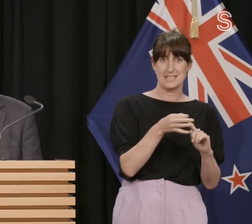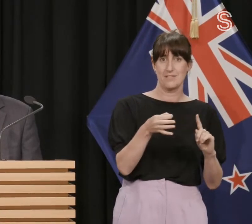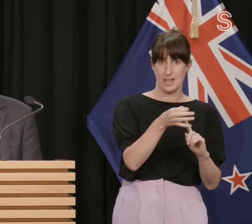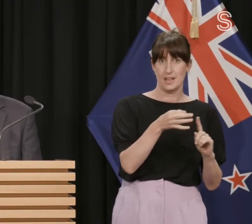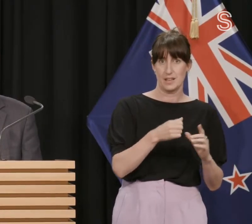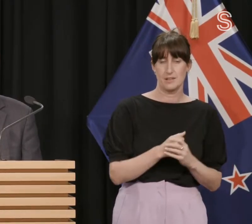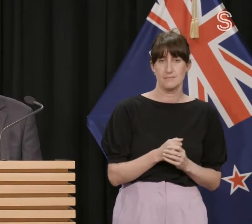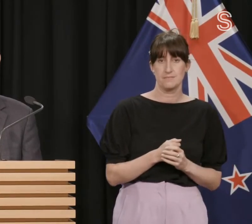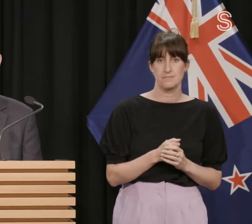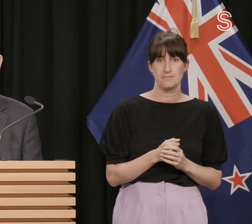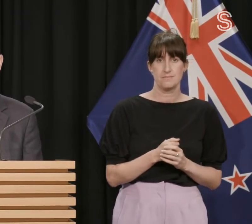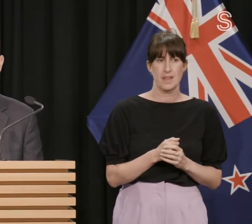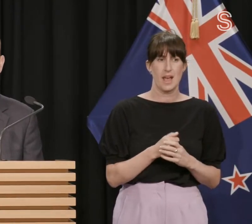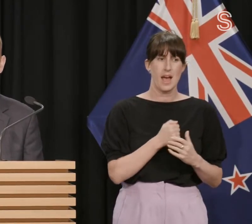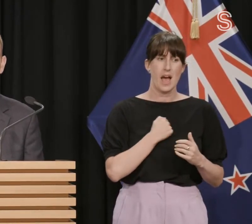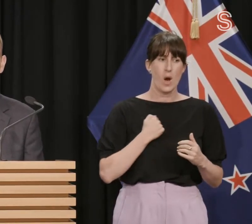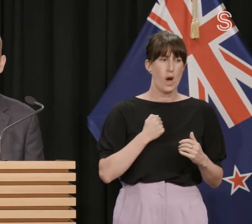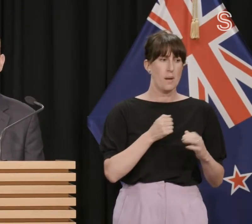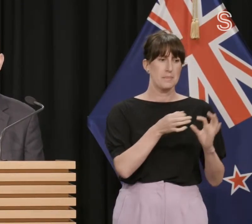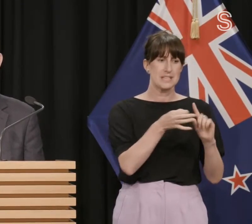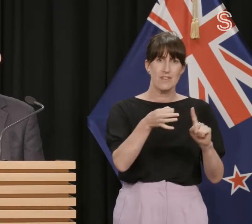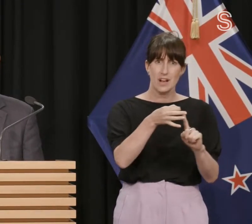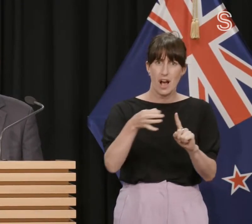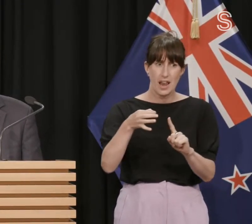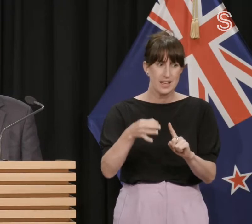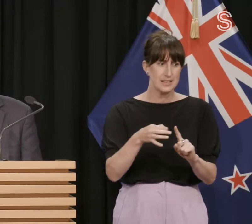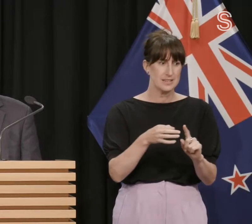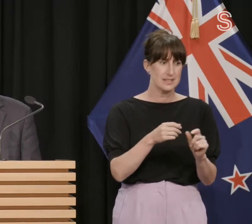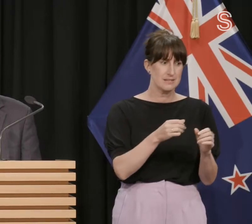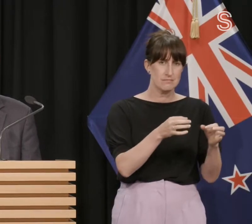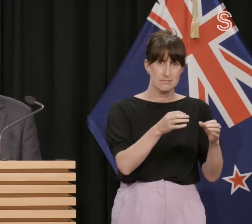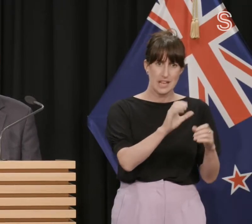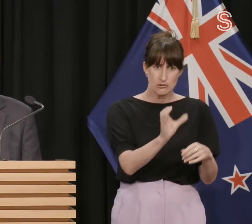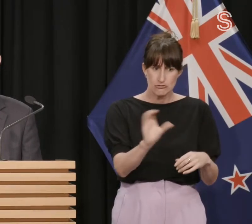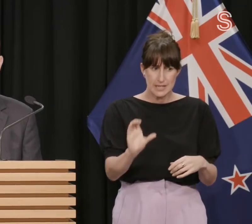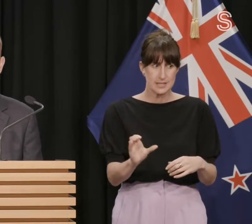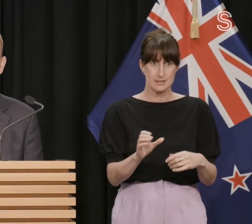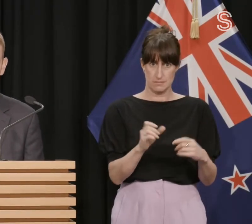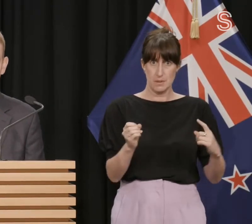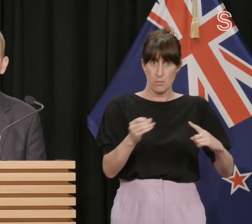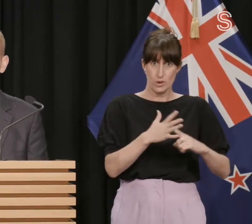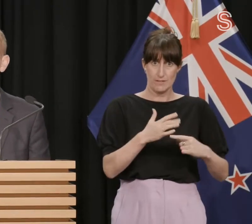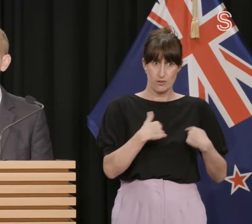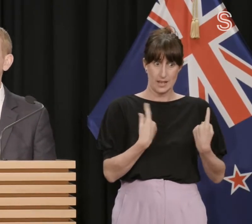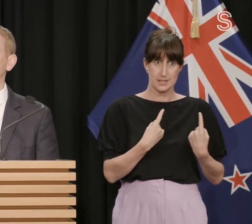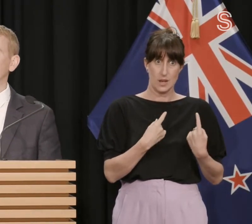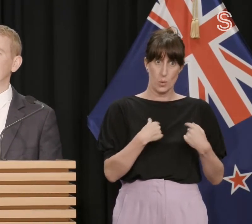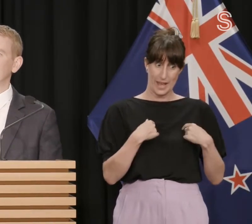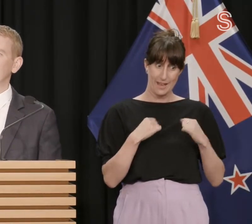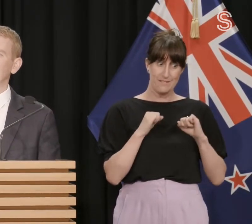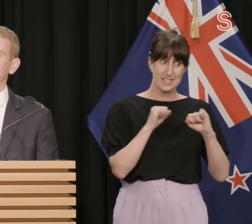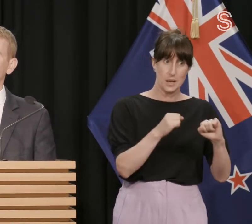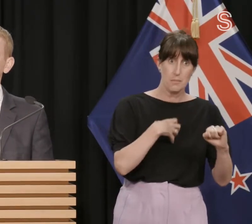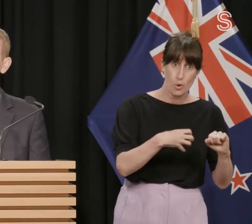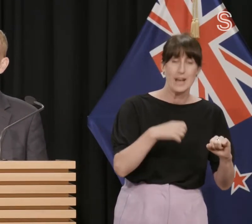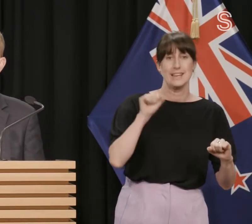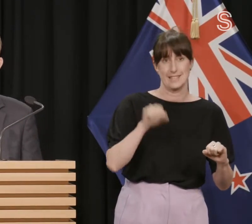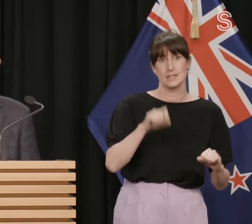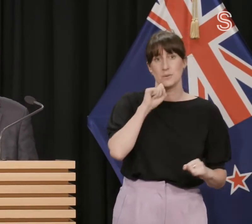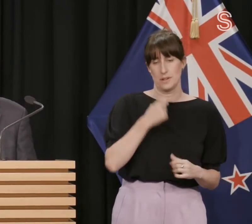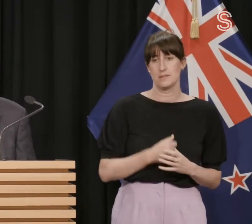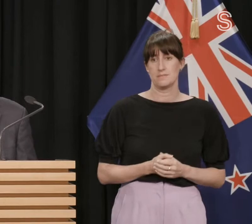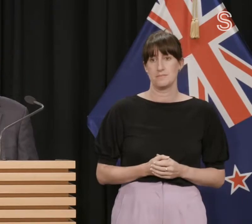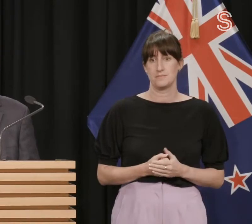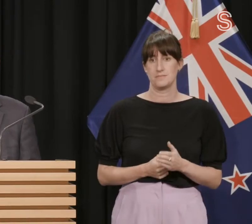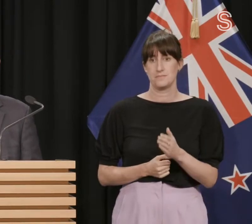Our Pacific neighbours are incredibly important to us. Will they see more of us? Yes, absolutely. Andrew Little Public